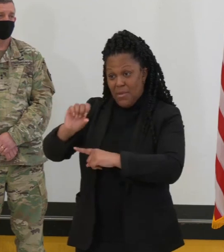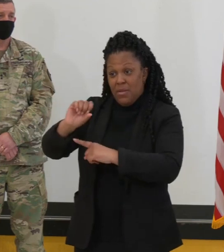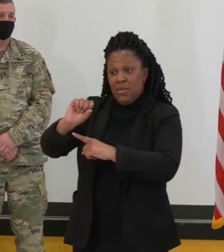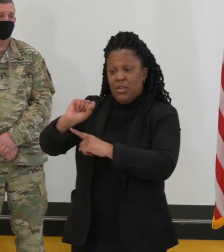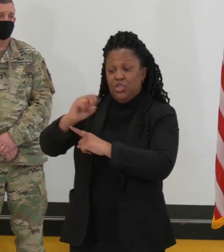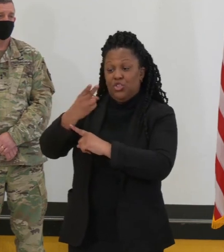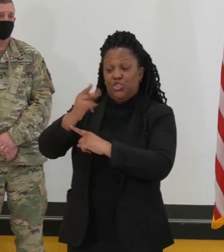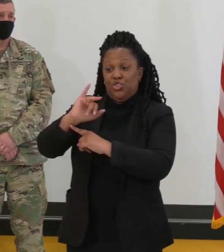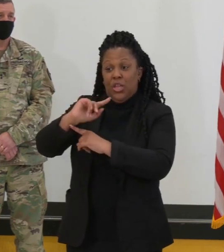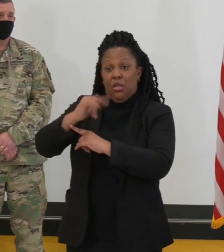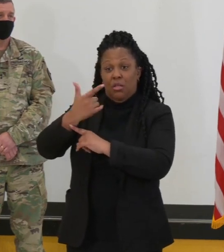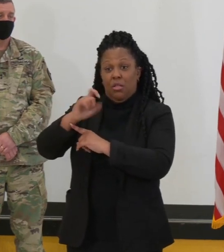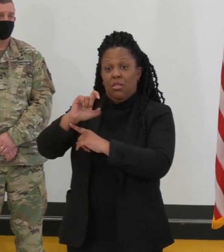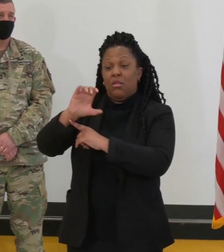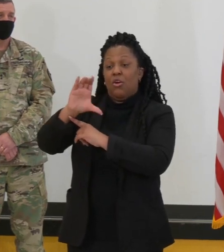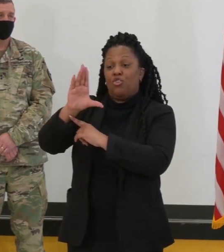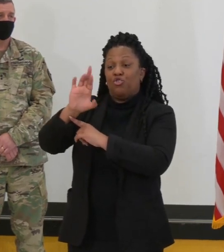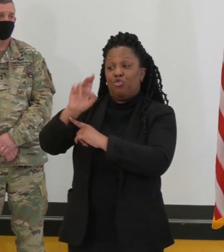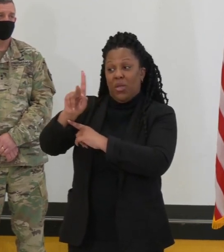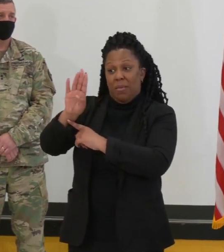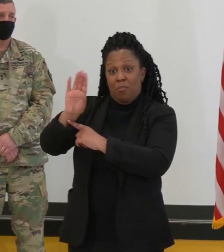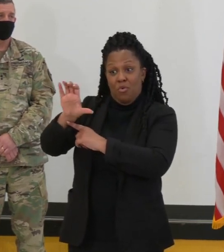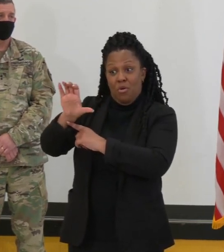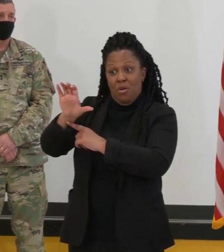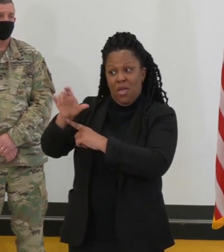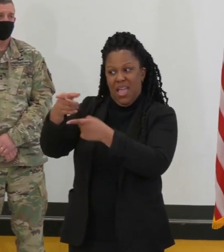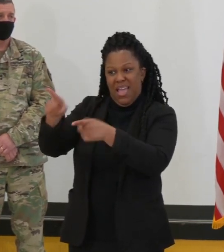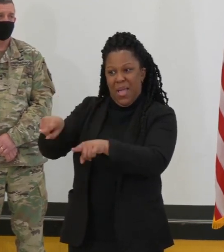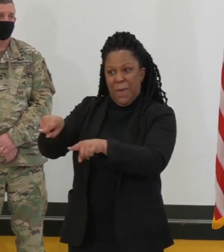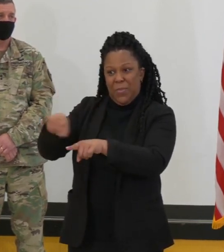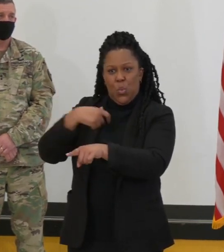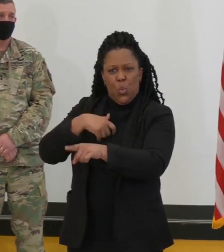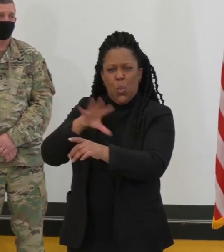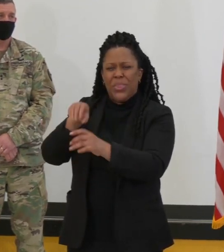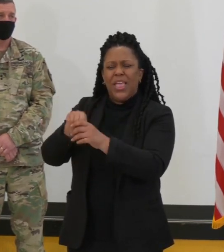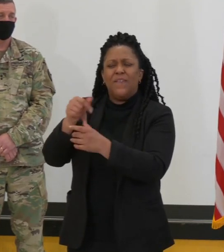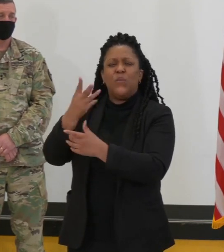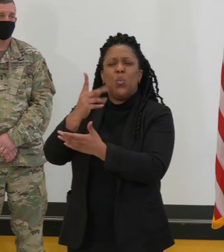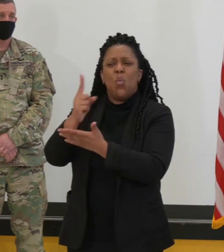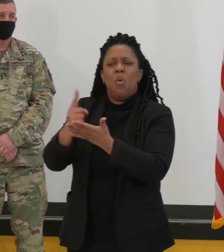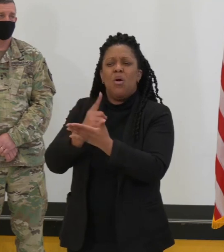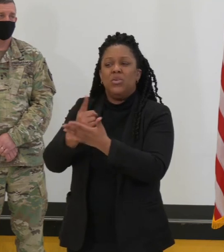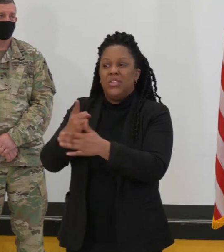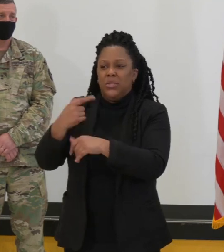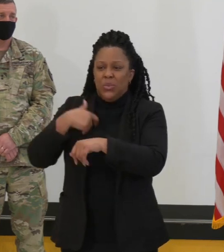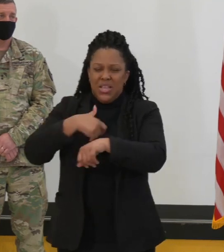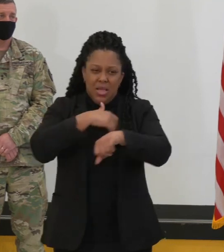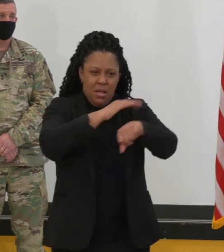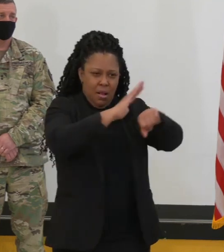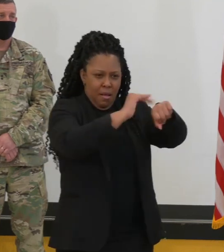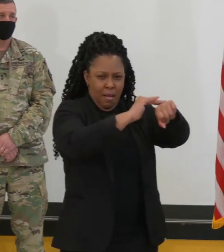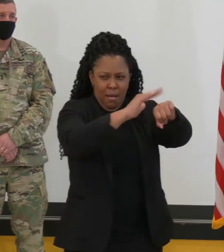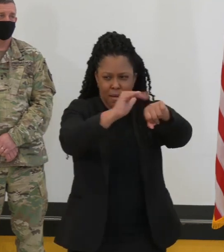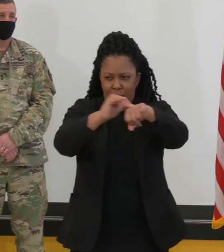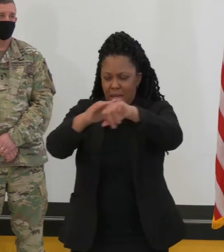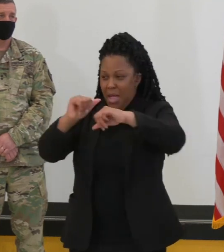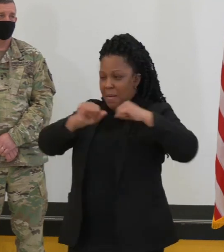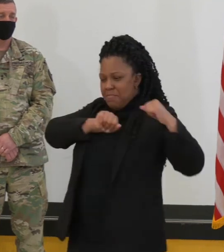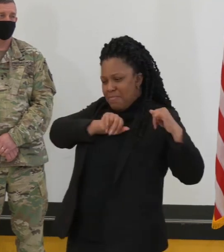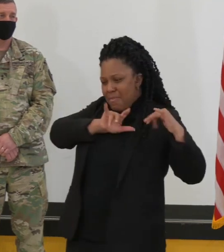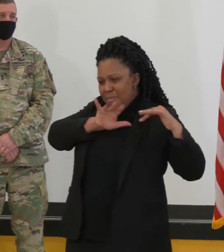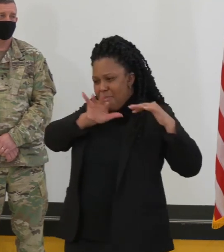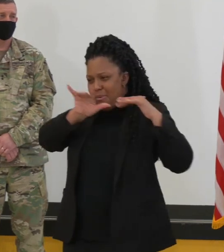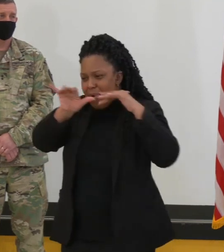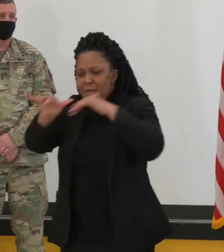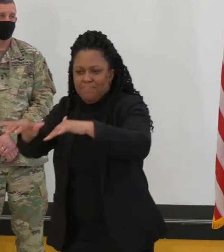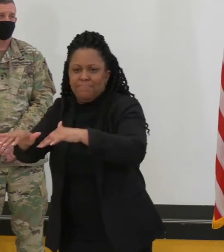Department, Hennepin County Sheriff's Department, Minnesota State Patrol, Minnesota DNR, and numerous members of the Minnesota